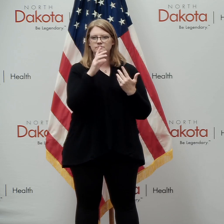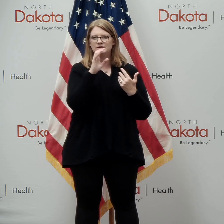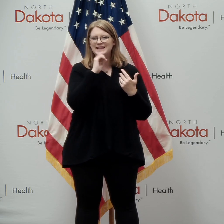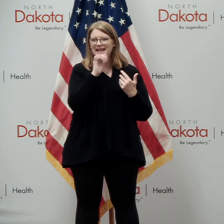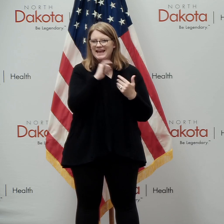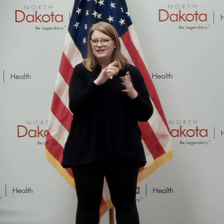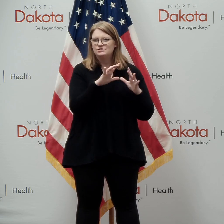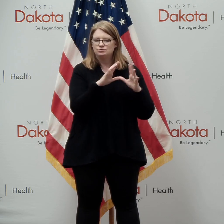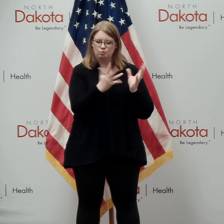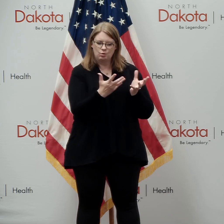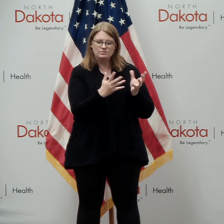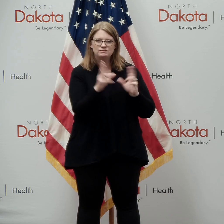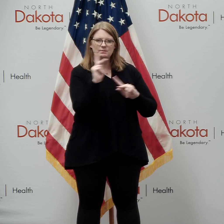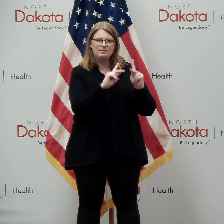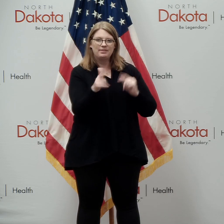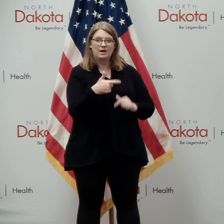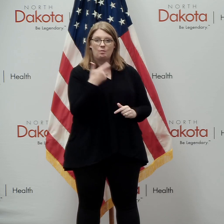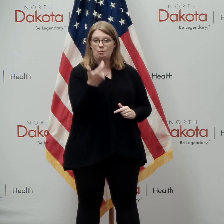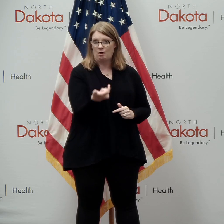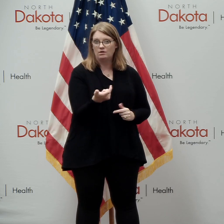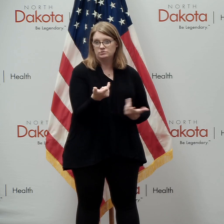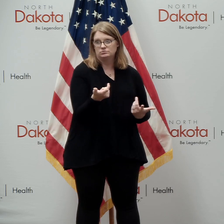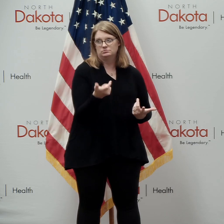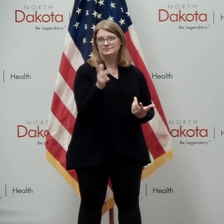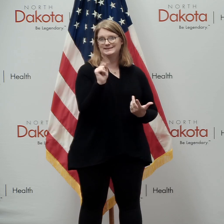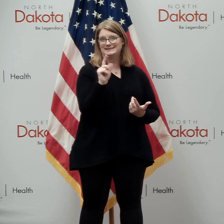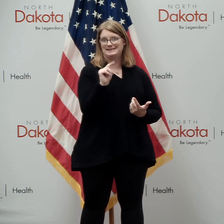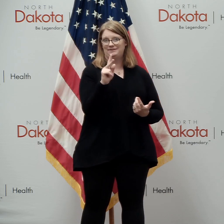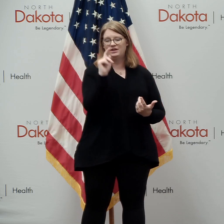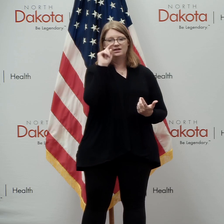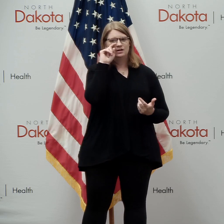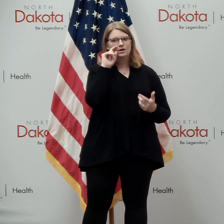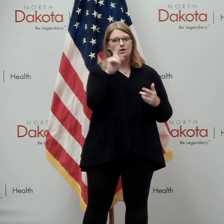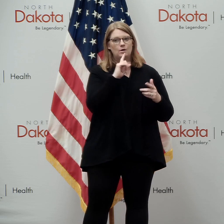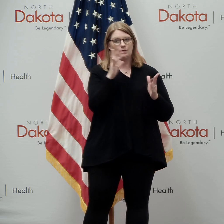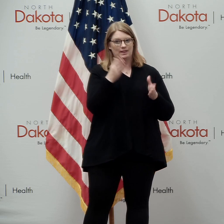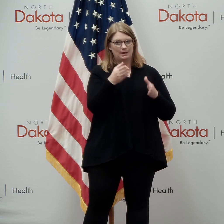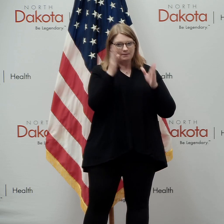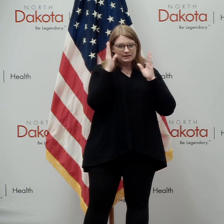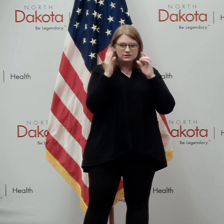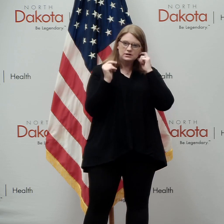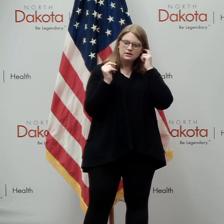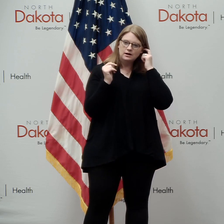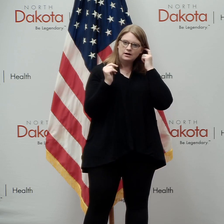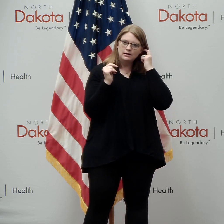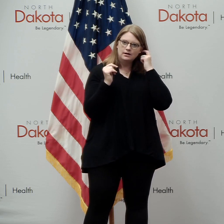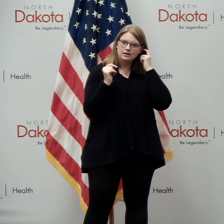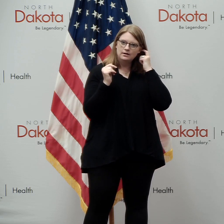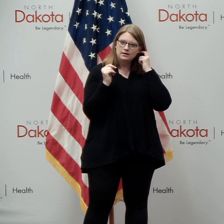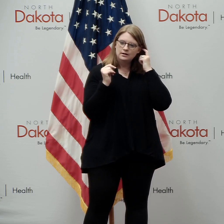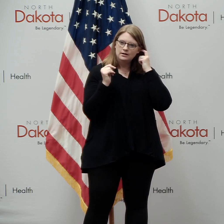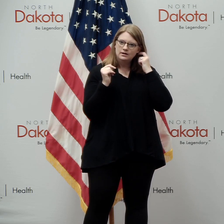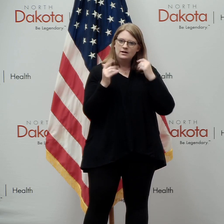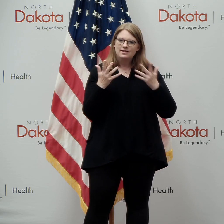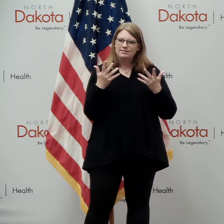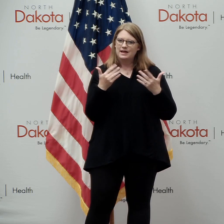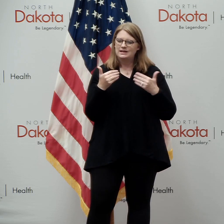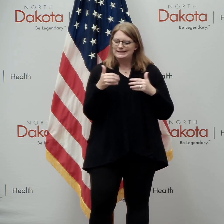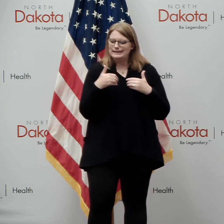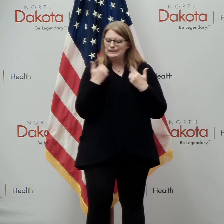and demographics of people that tune into television or pay close attention. But really reaching that younger demographic who may